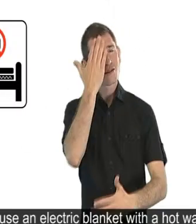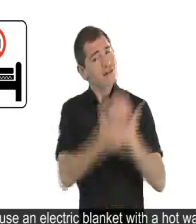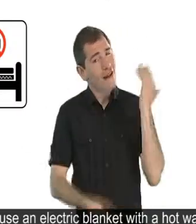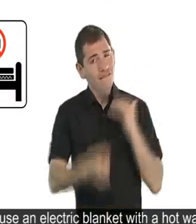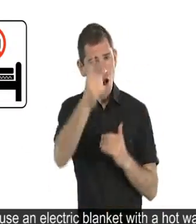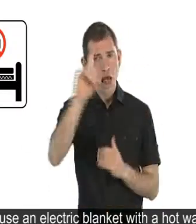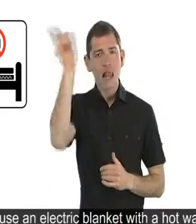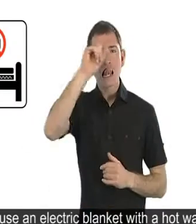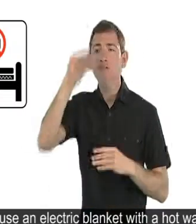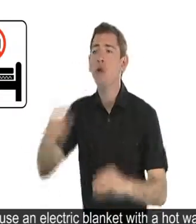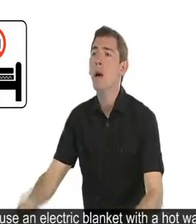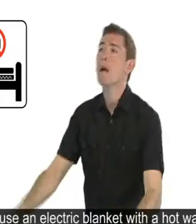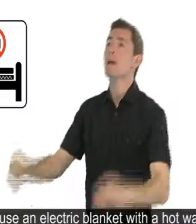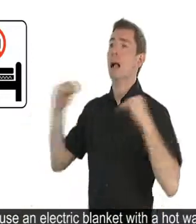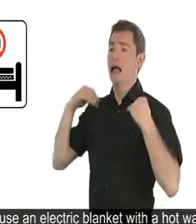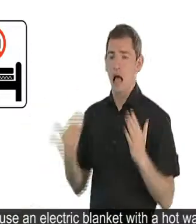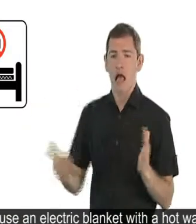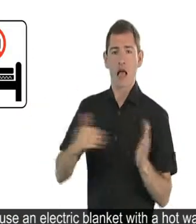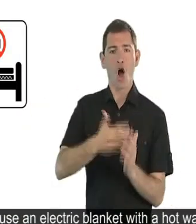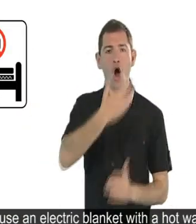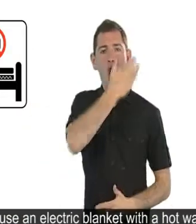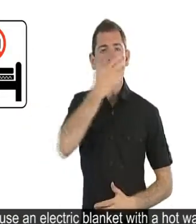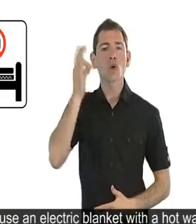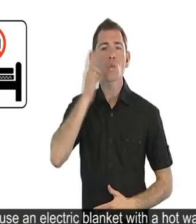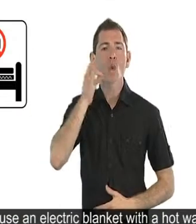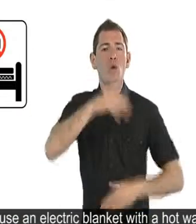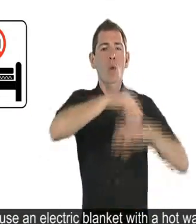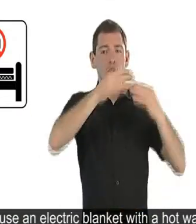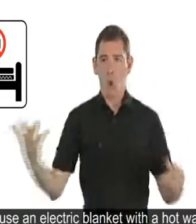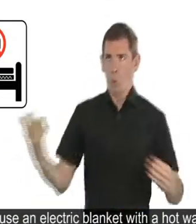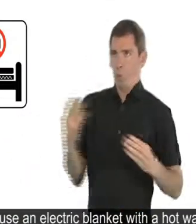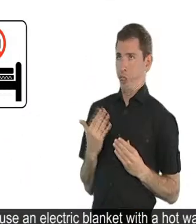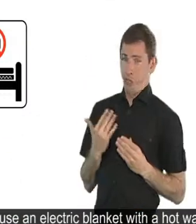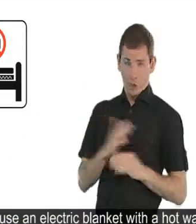Never use an electric blanket with a hot water bottle.